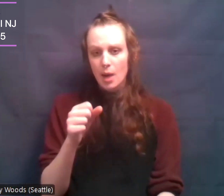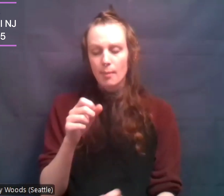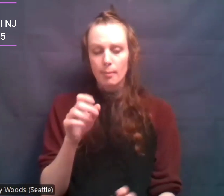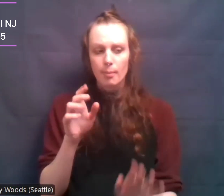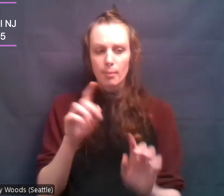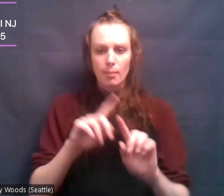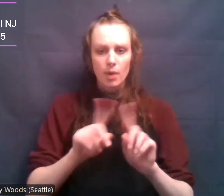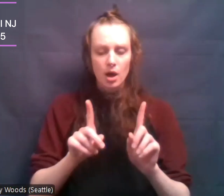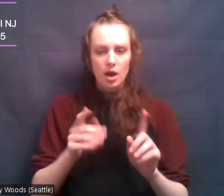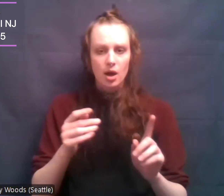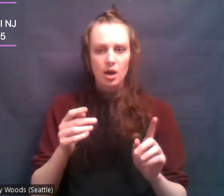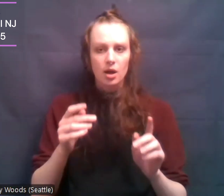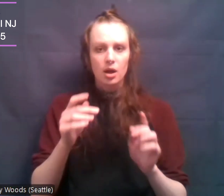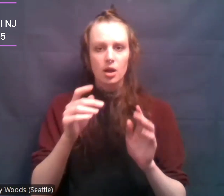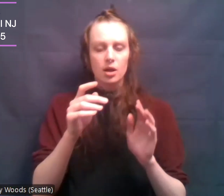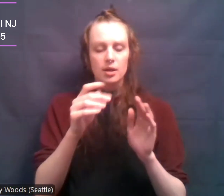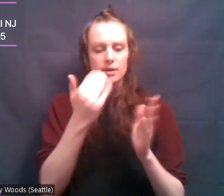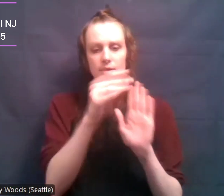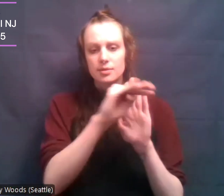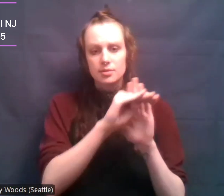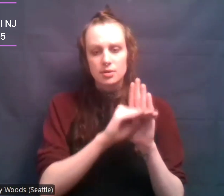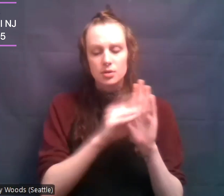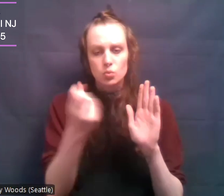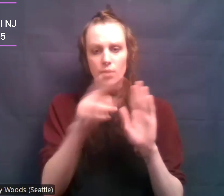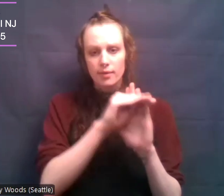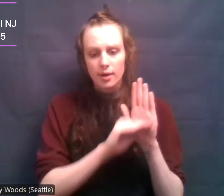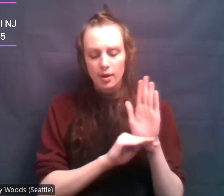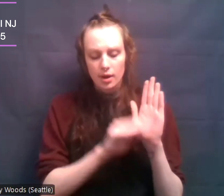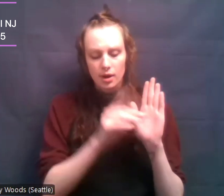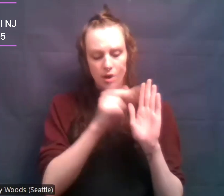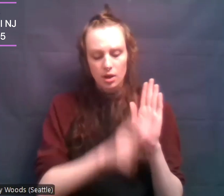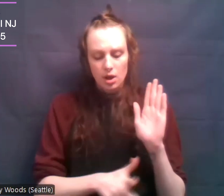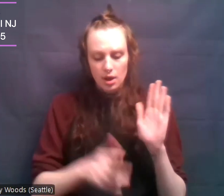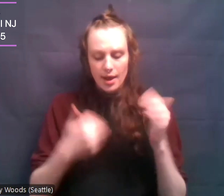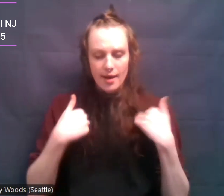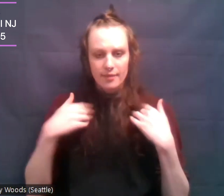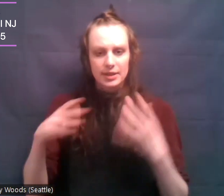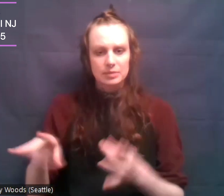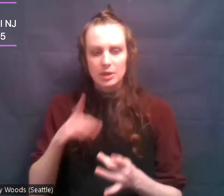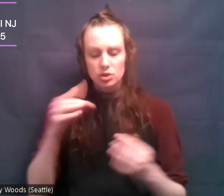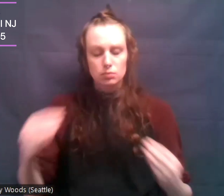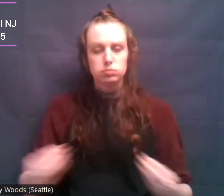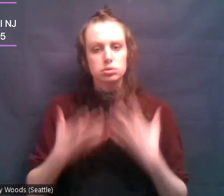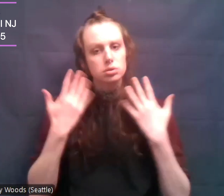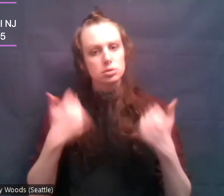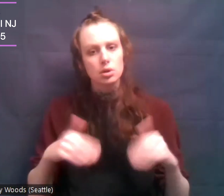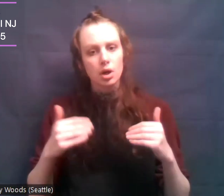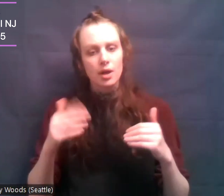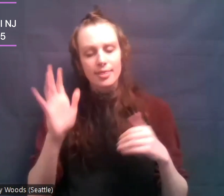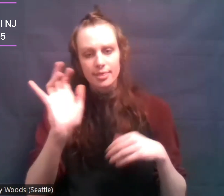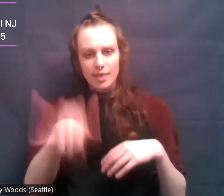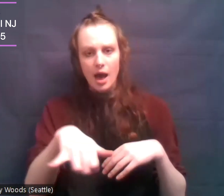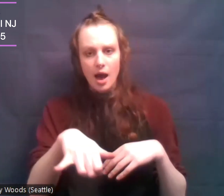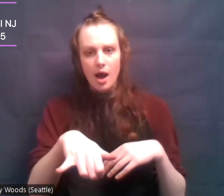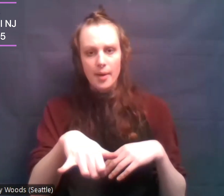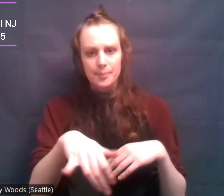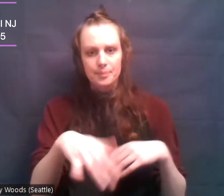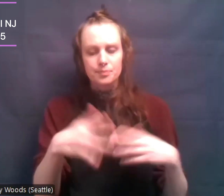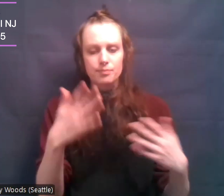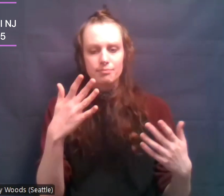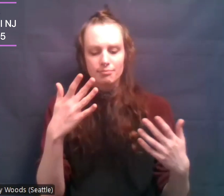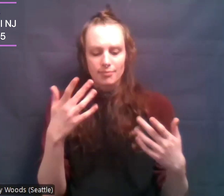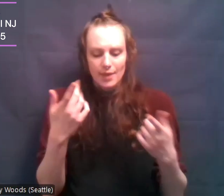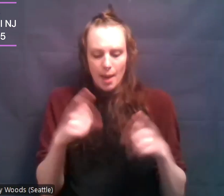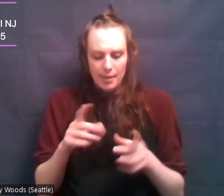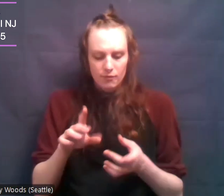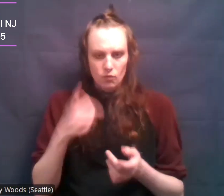that happens at the end of the steps, you know. Step 12, it's in my top 12 favorite steps. Um, the thing